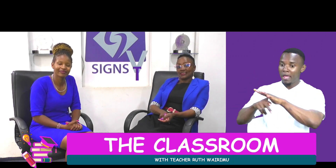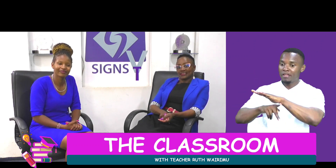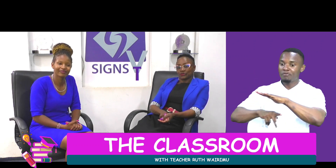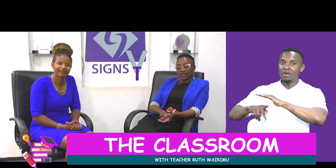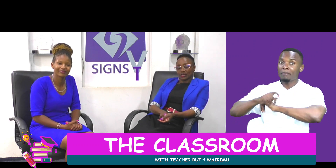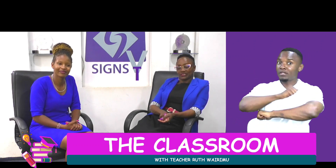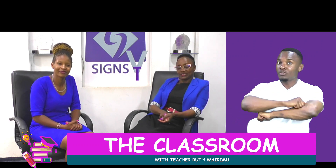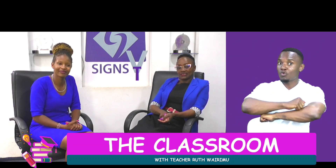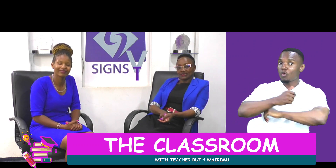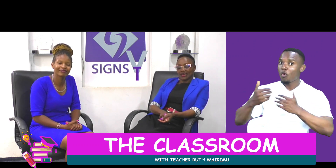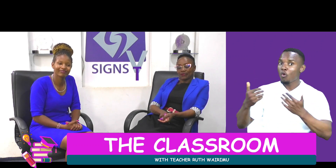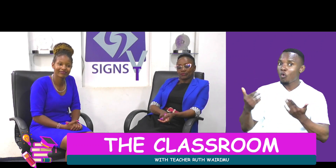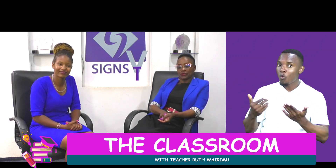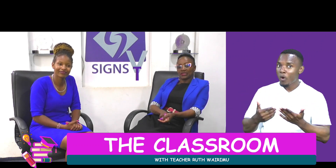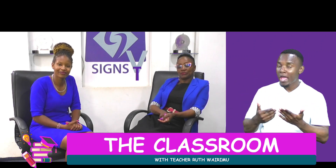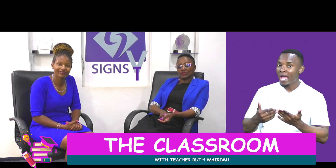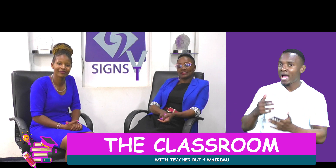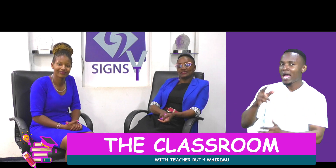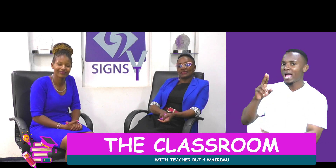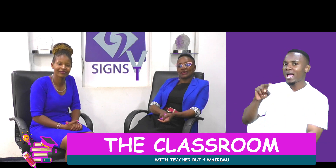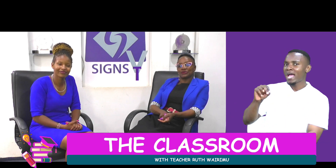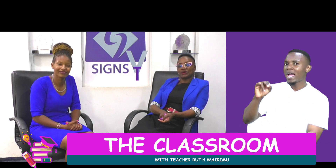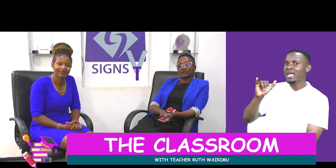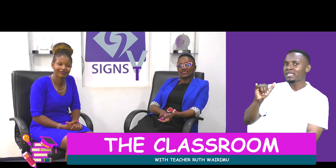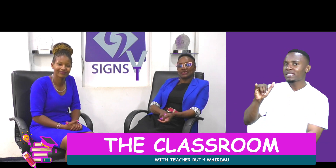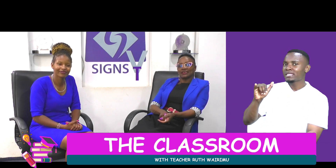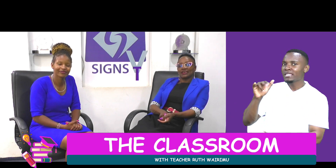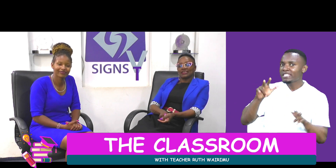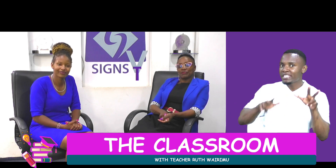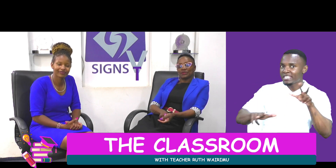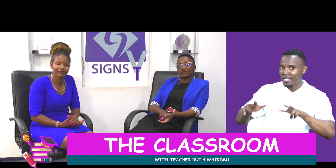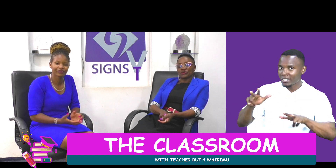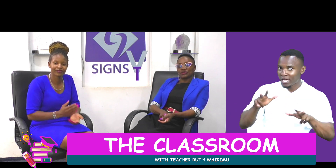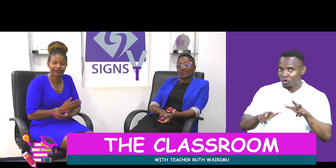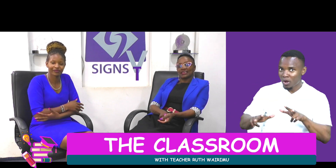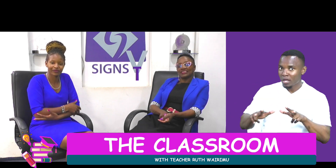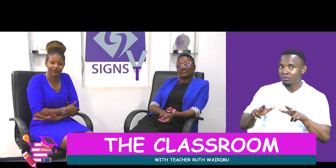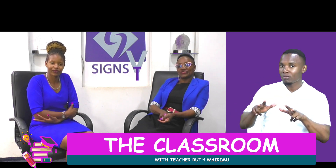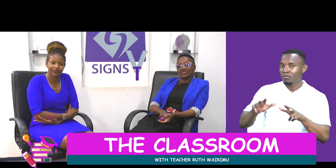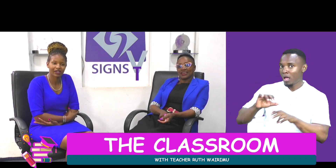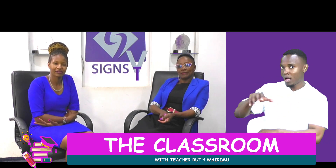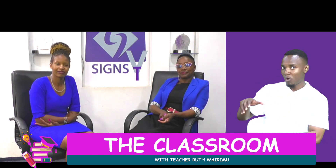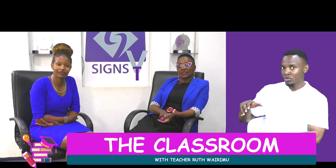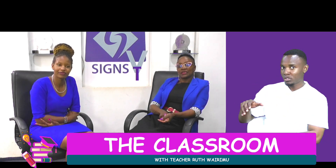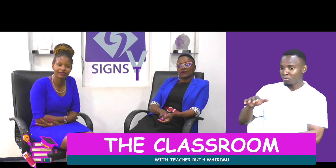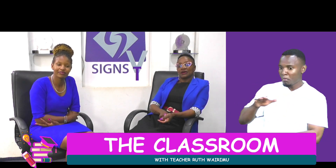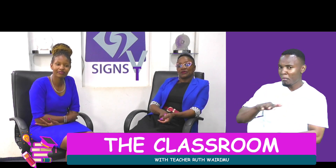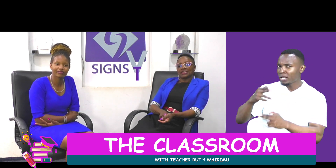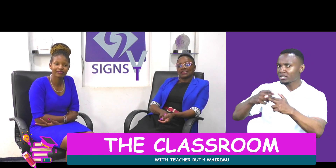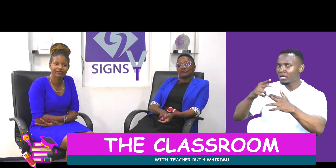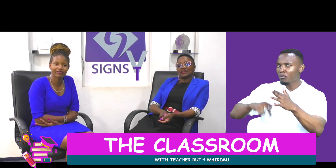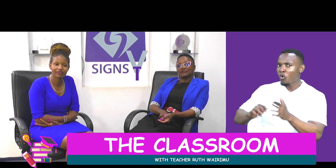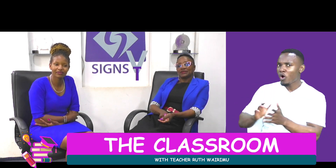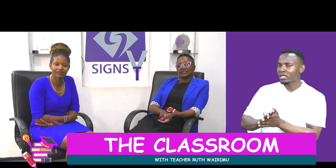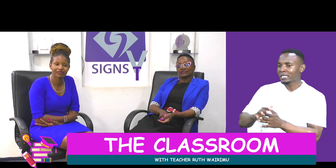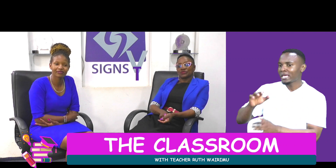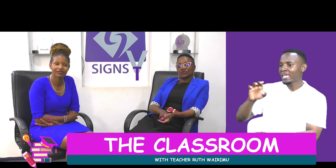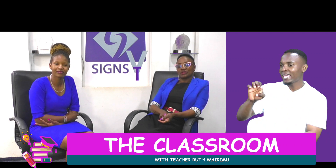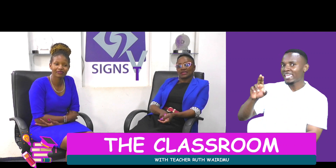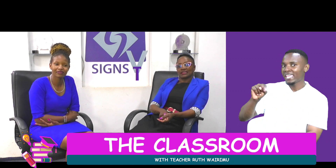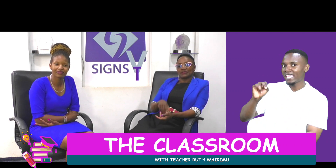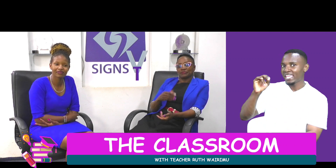in Nyandarua County. I'm born and bred in Nyandarua County in a place called NJUNGUNA. Okay, in my